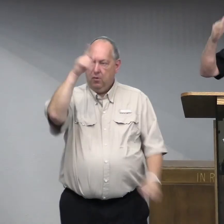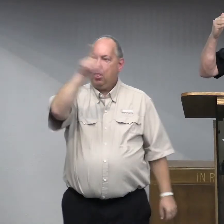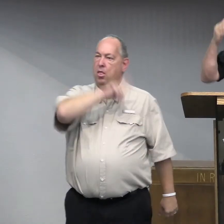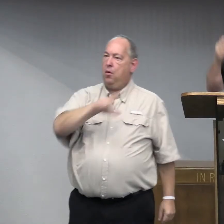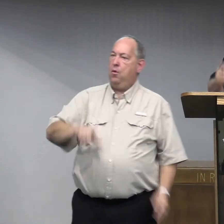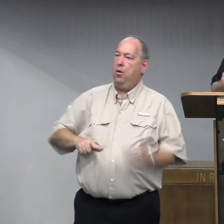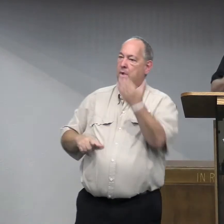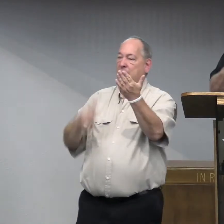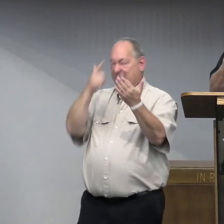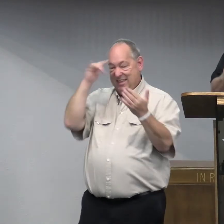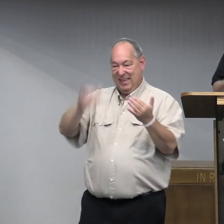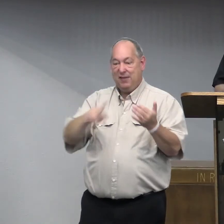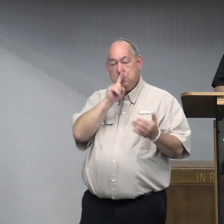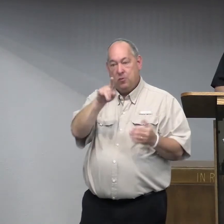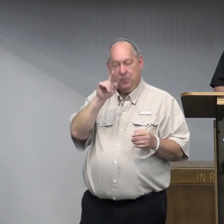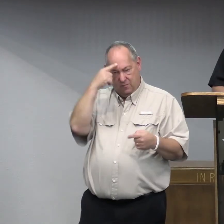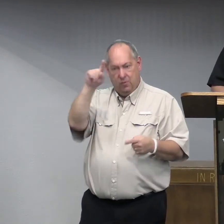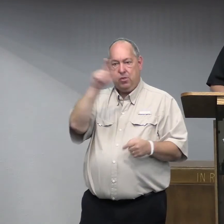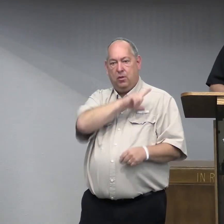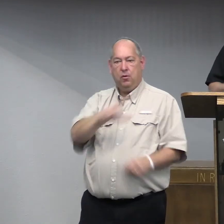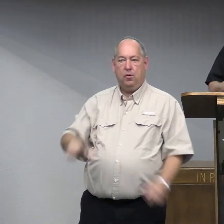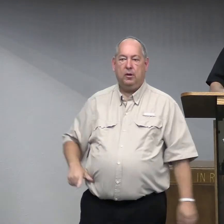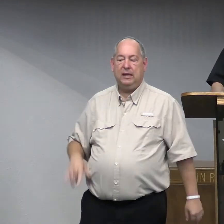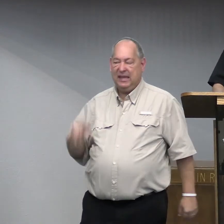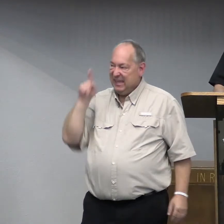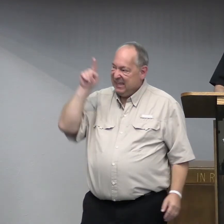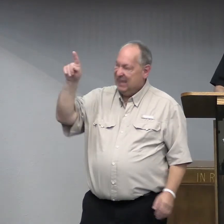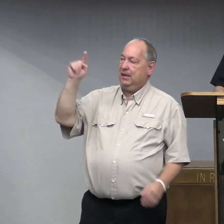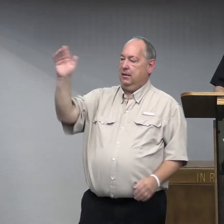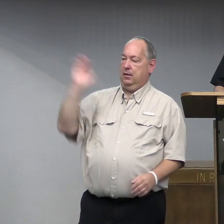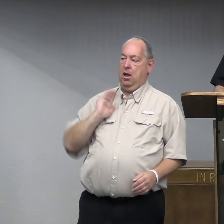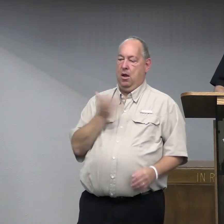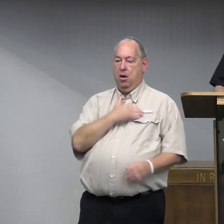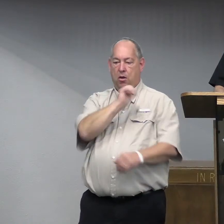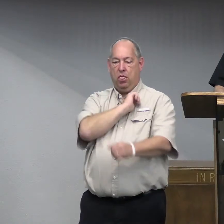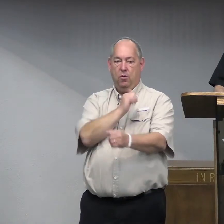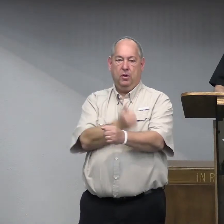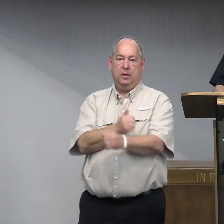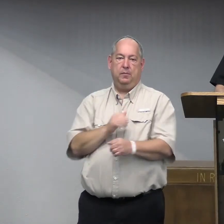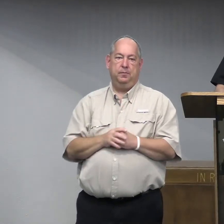Lord, because it is for the Lord. He is our authority.